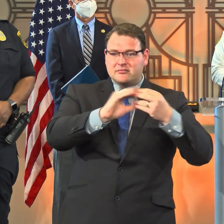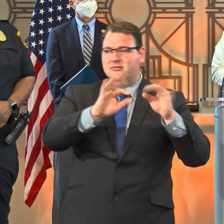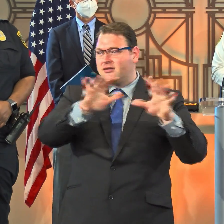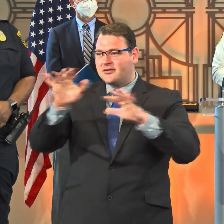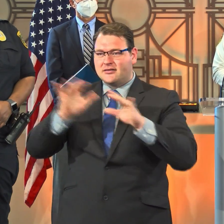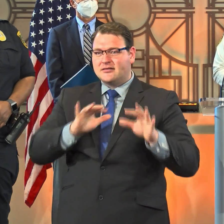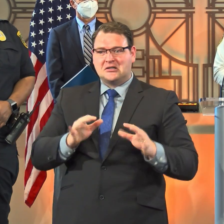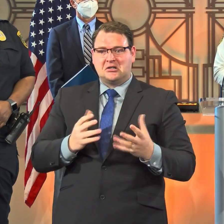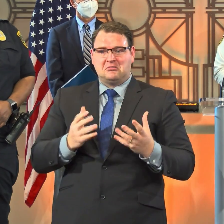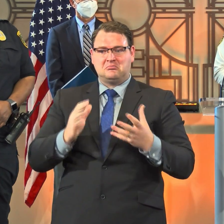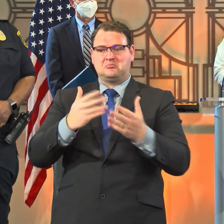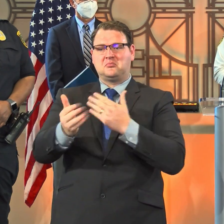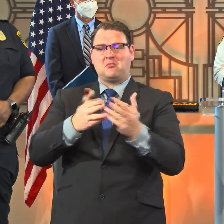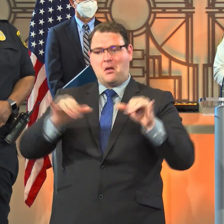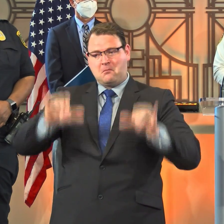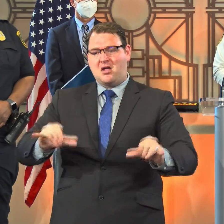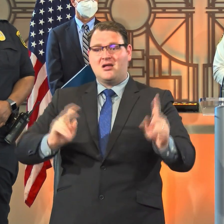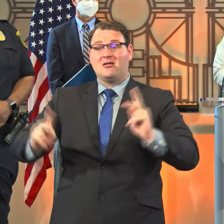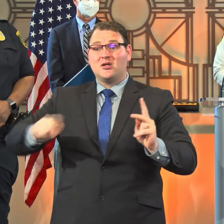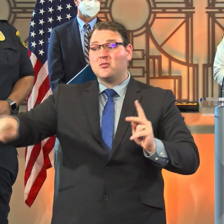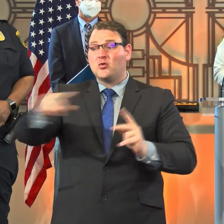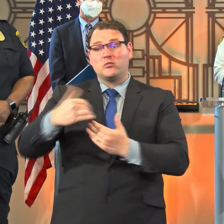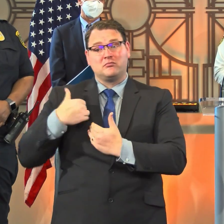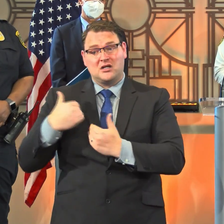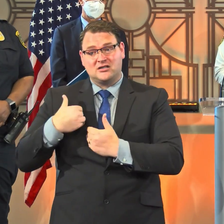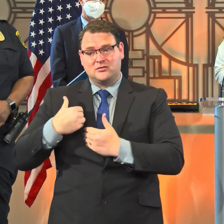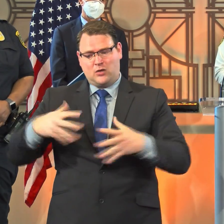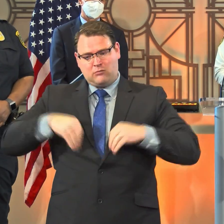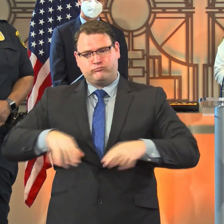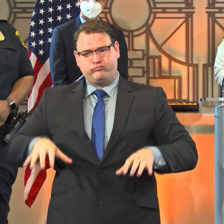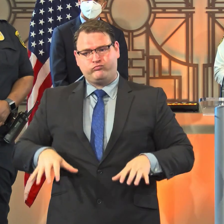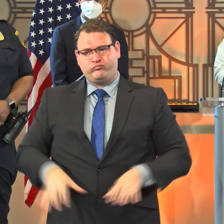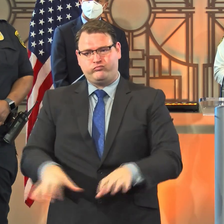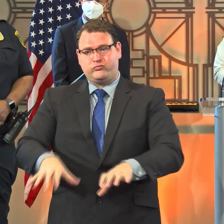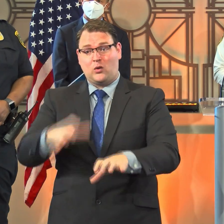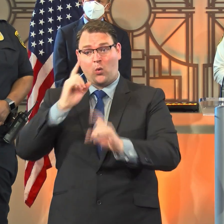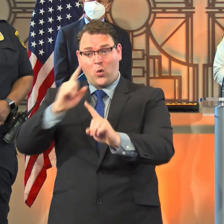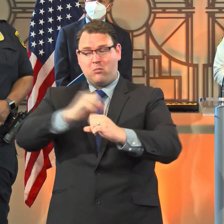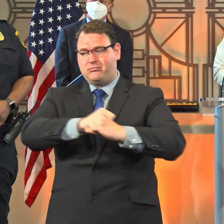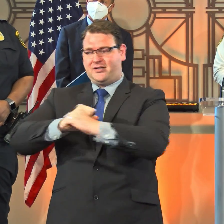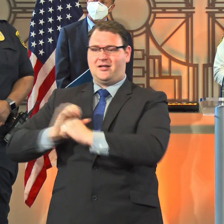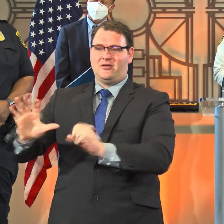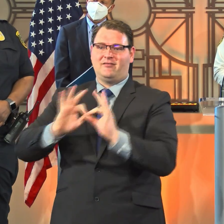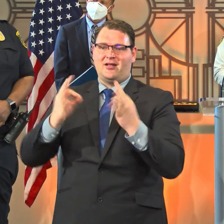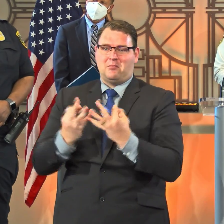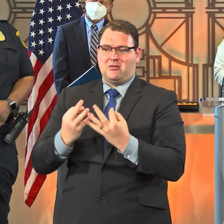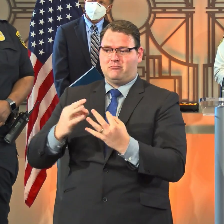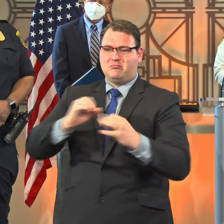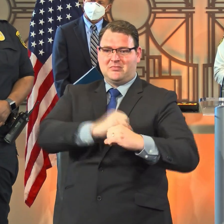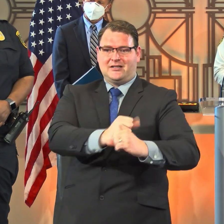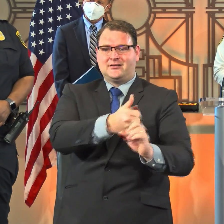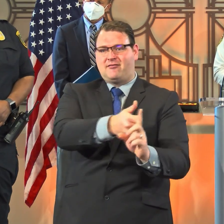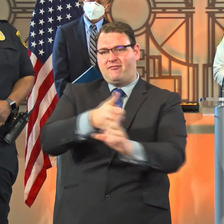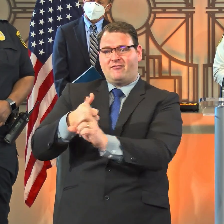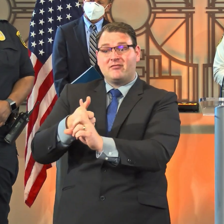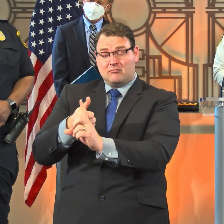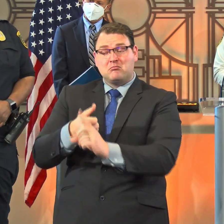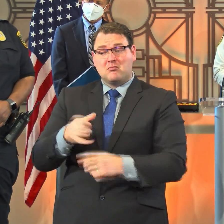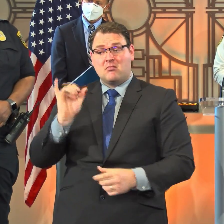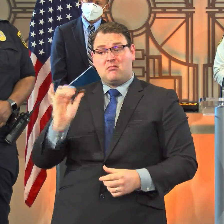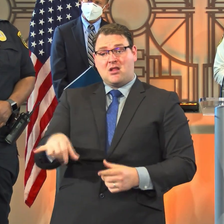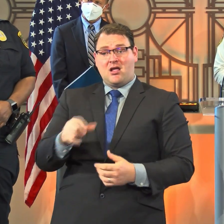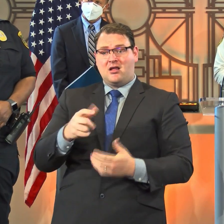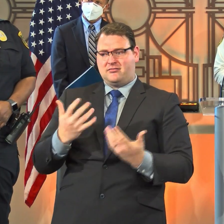sense, and they're going to do those things to help protect themselves and their family members. And that's what I have seen over the